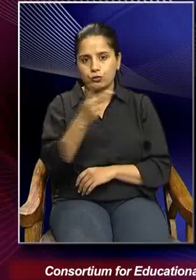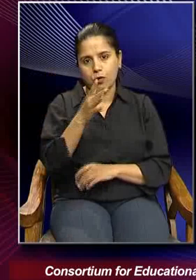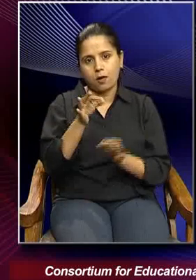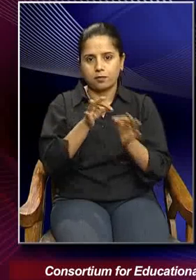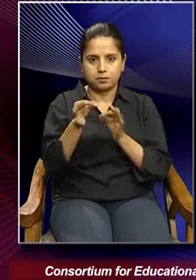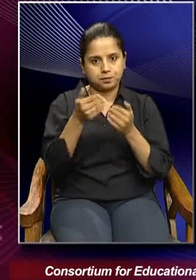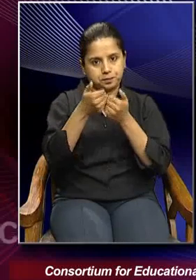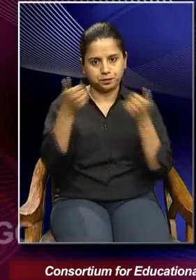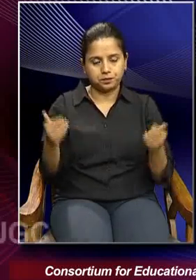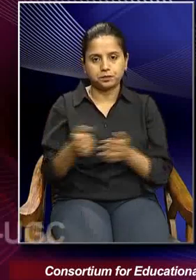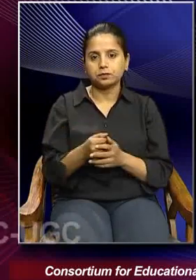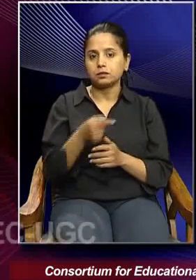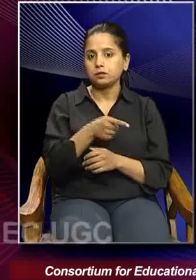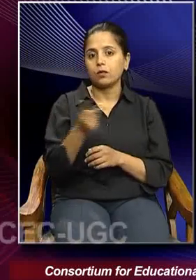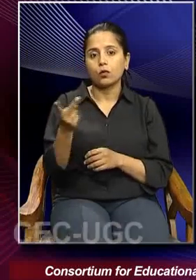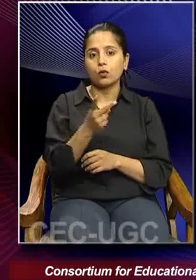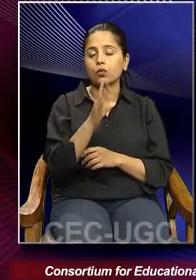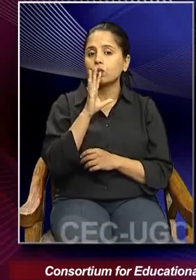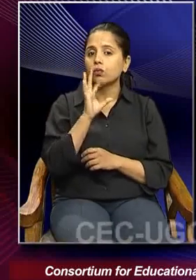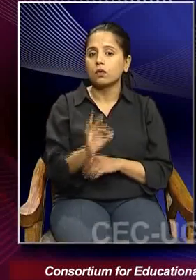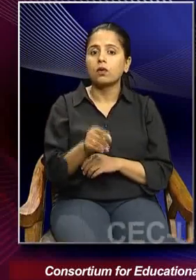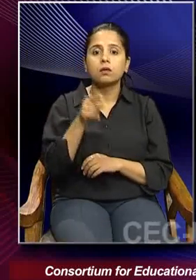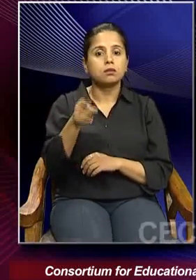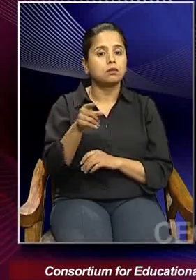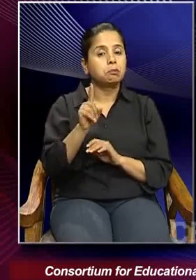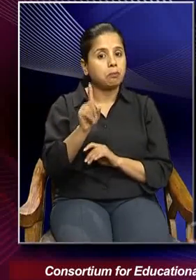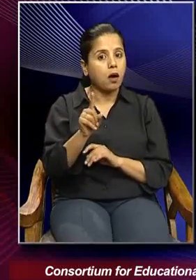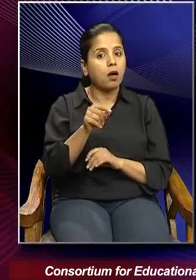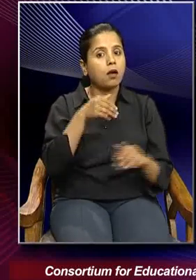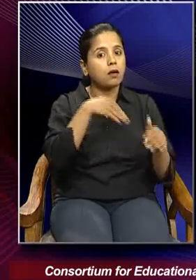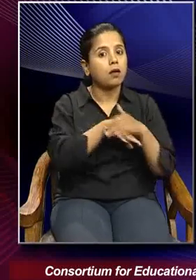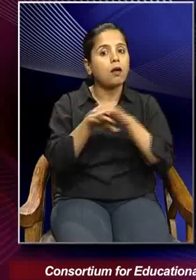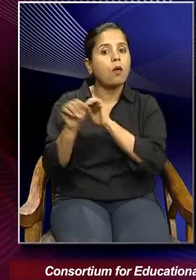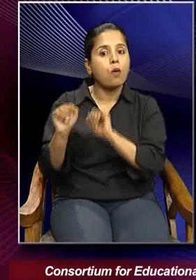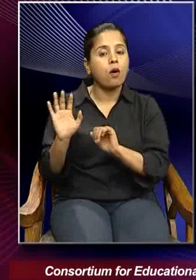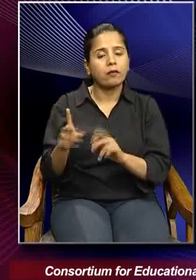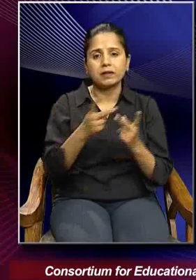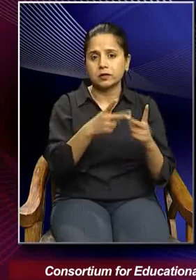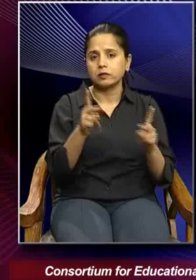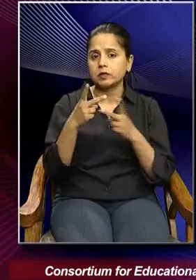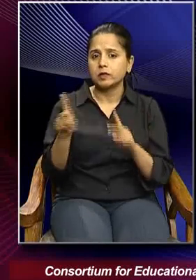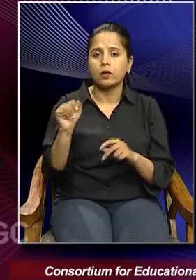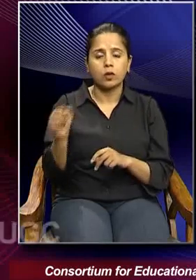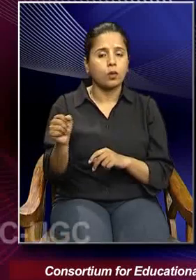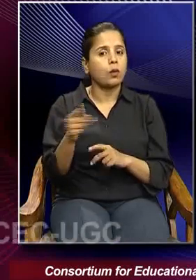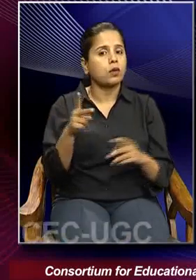they being the two ultimate realities, but possessing very different